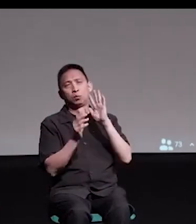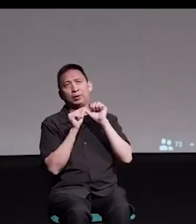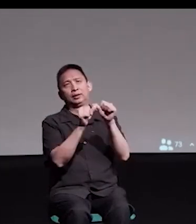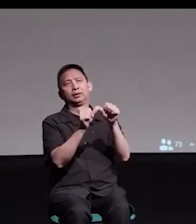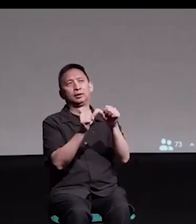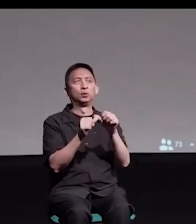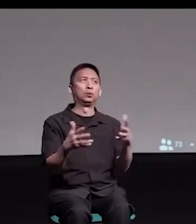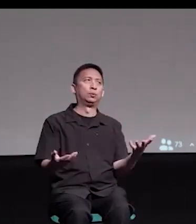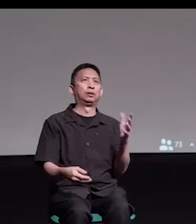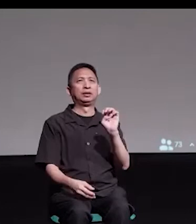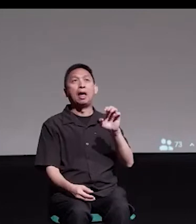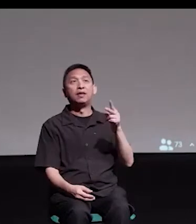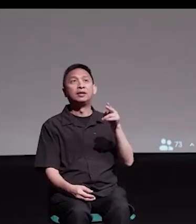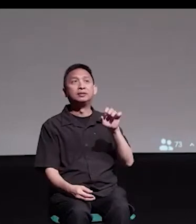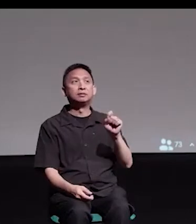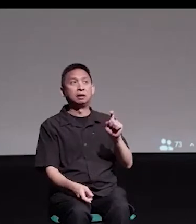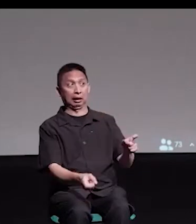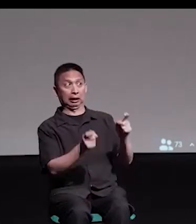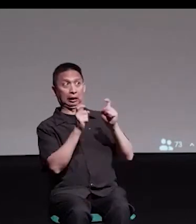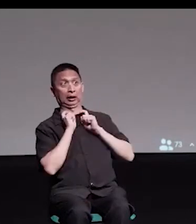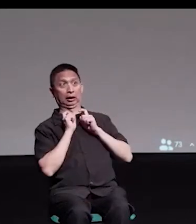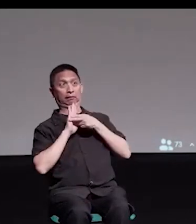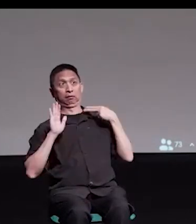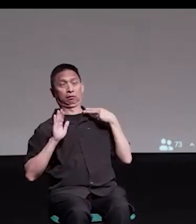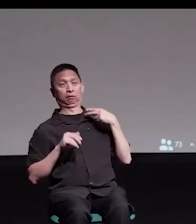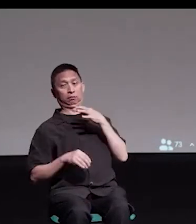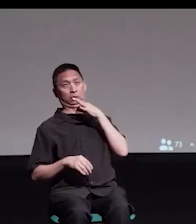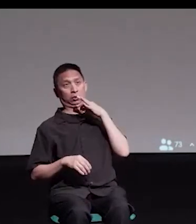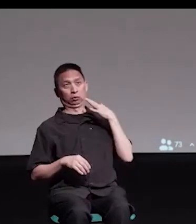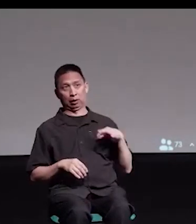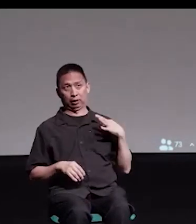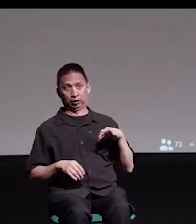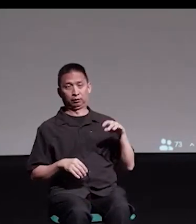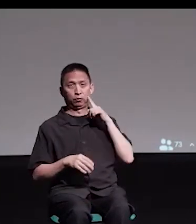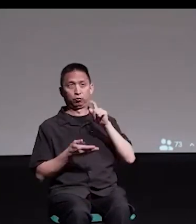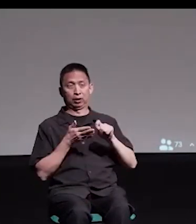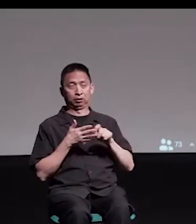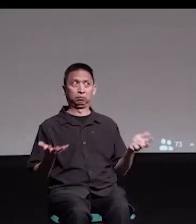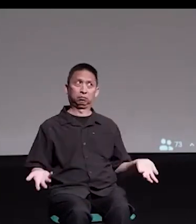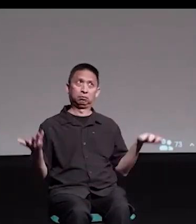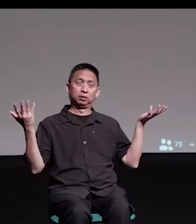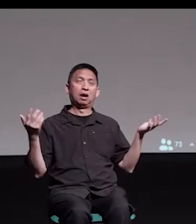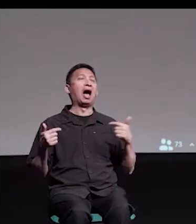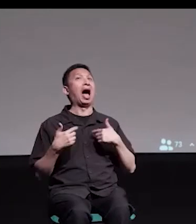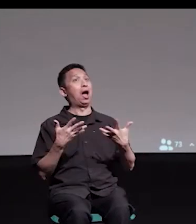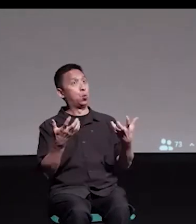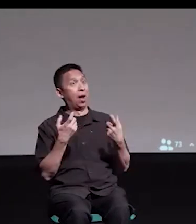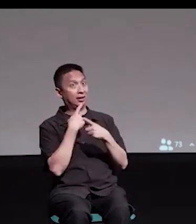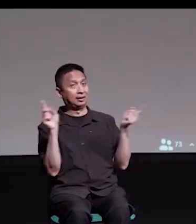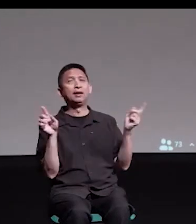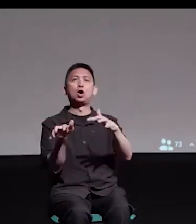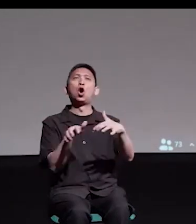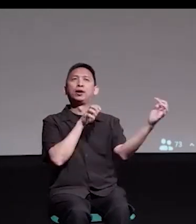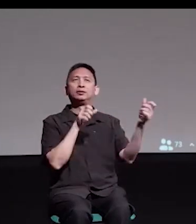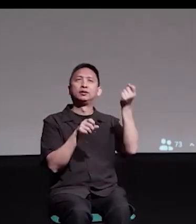ethics are. I would say at this point, I would like to claim that audiences understand that if